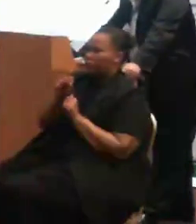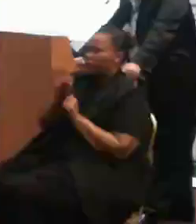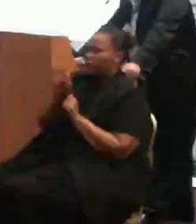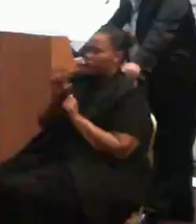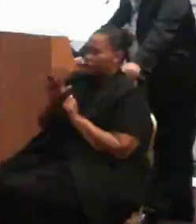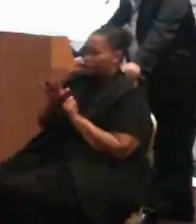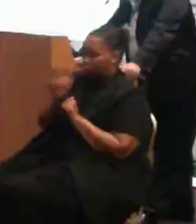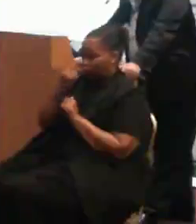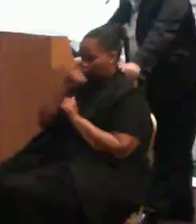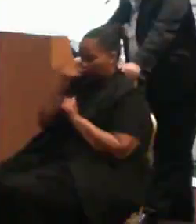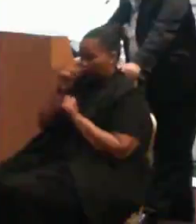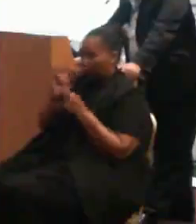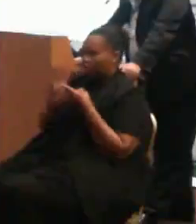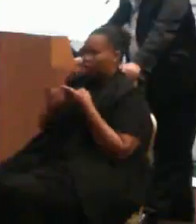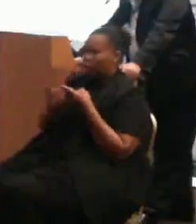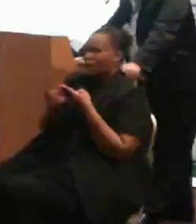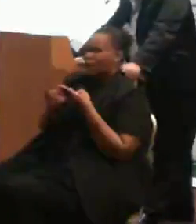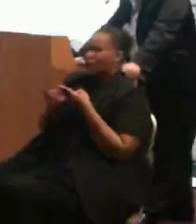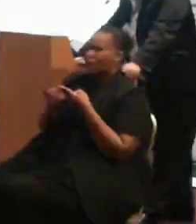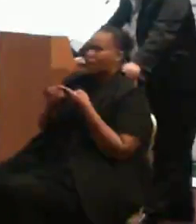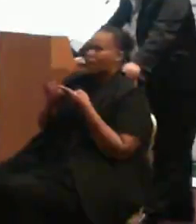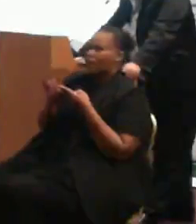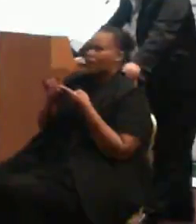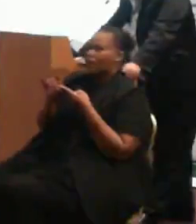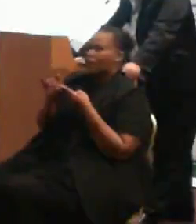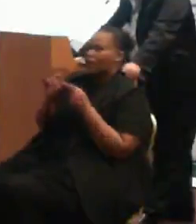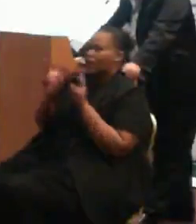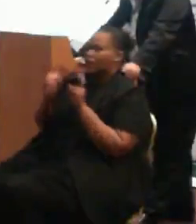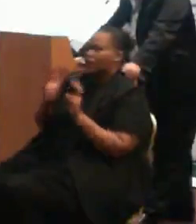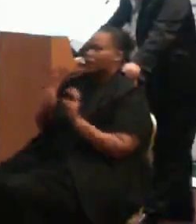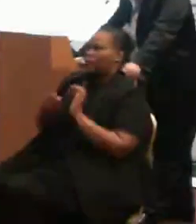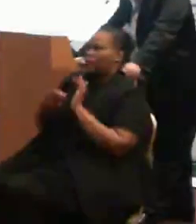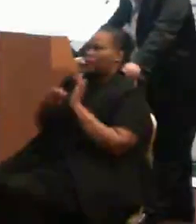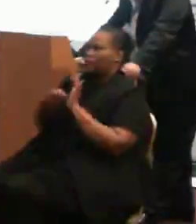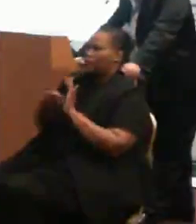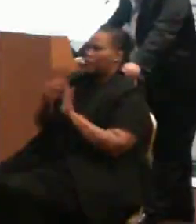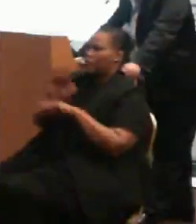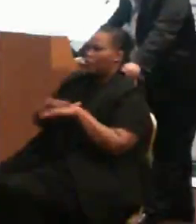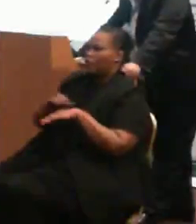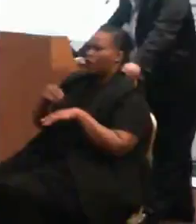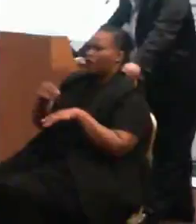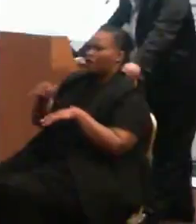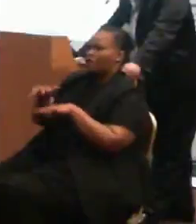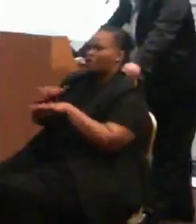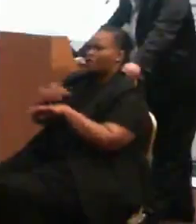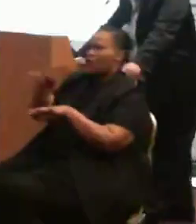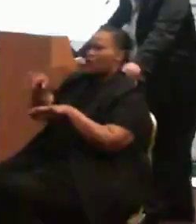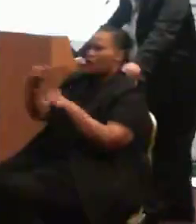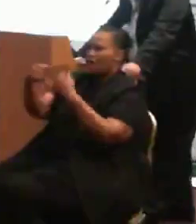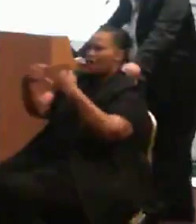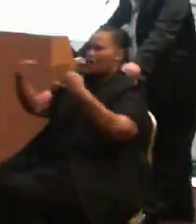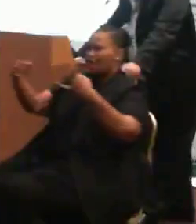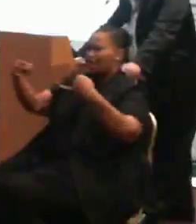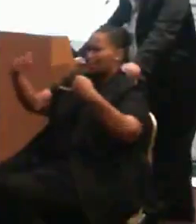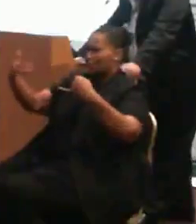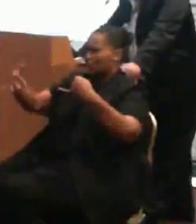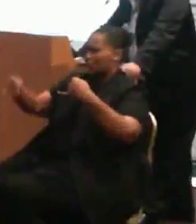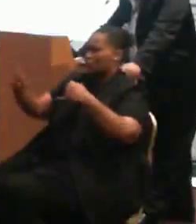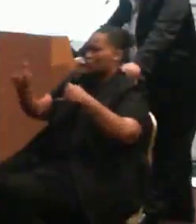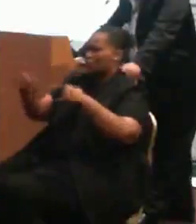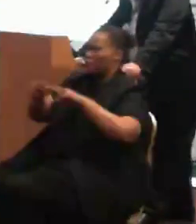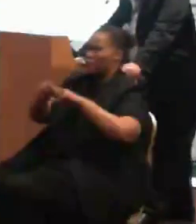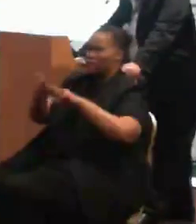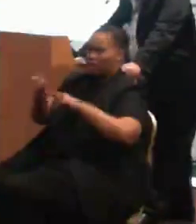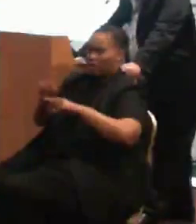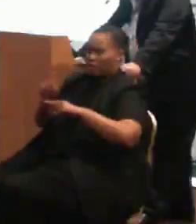Fact. Eskom has been milking customers via extra charges. I've just illustrated that. Farmers pay exorbitant line charges despite having financed the